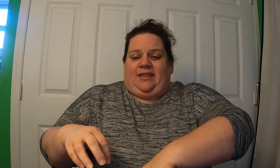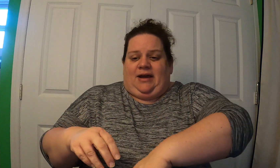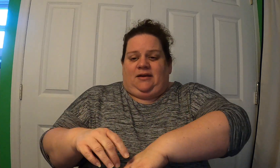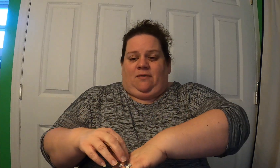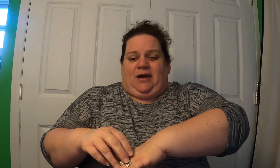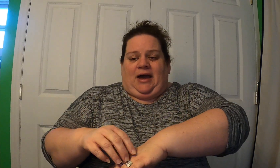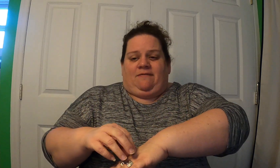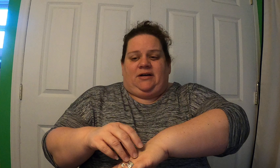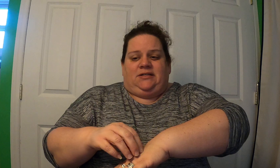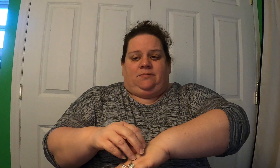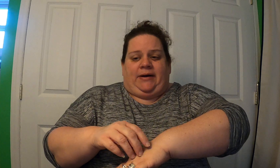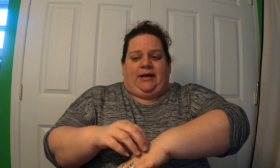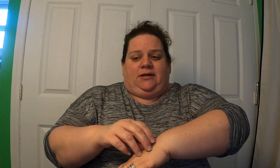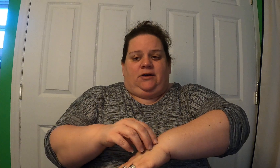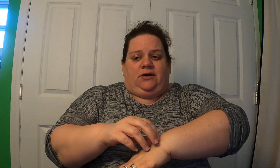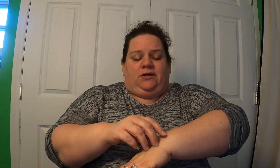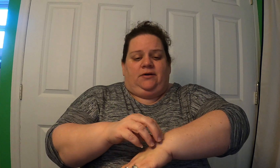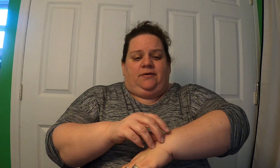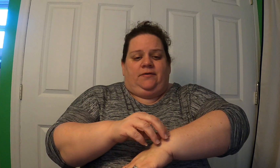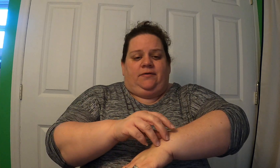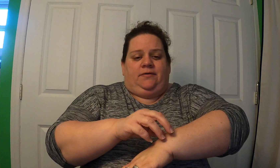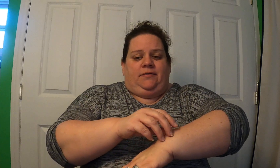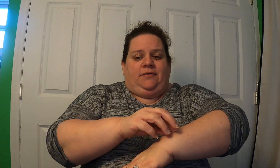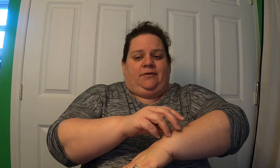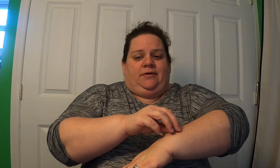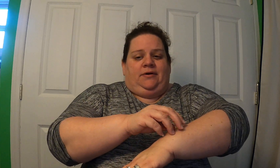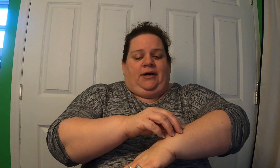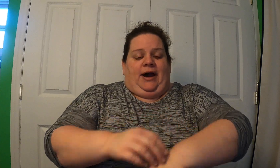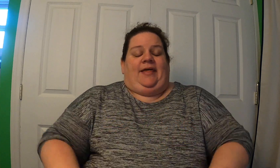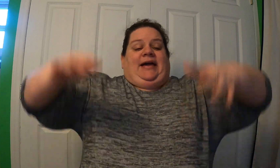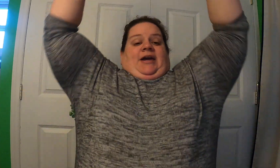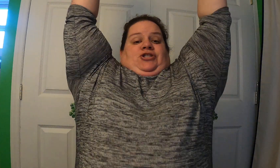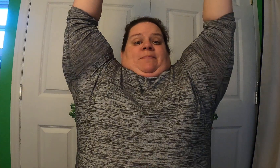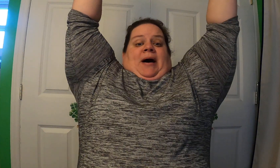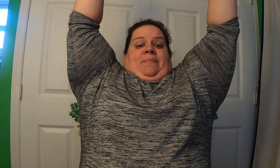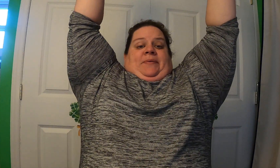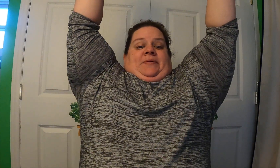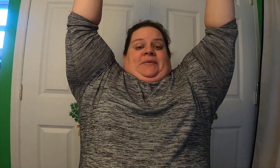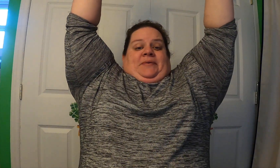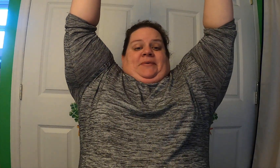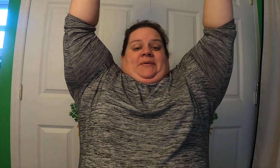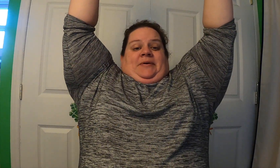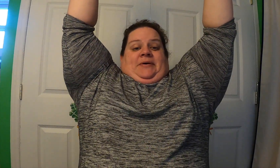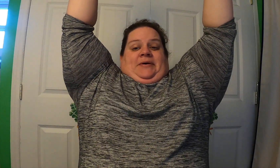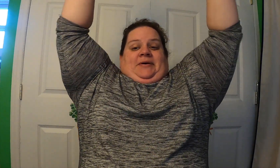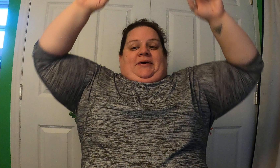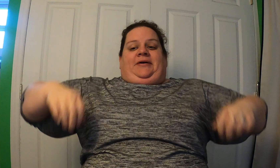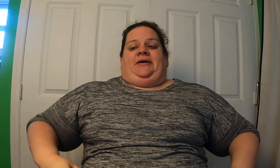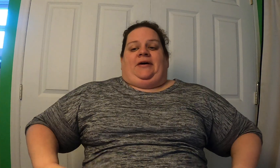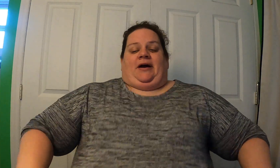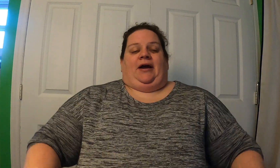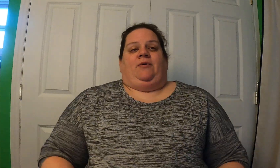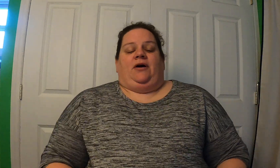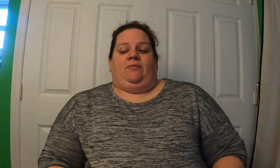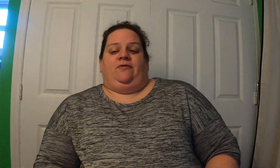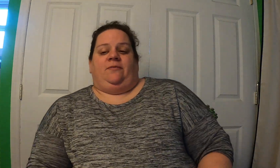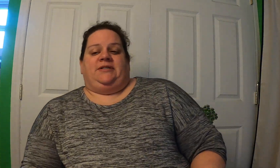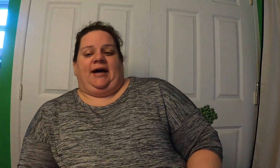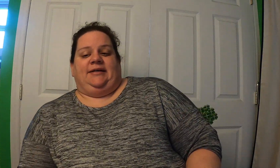Then can we have a spider? And then can you jump up? All right, we're going to move from side